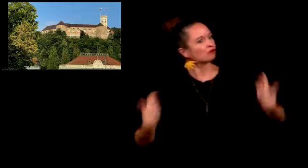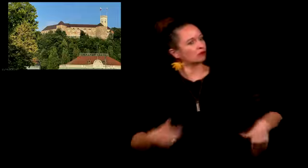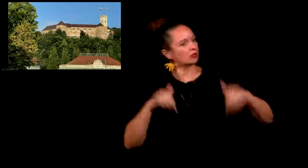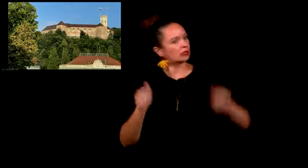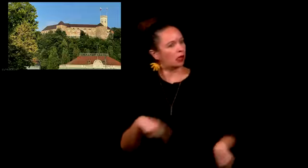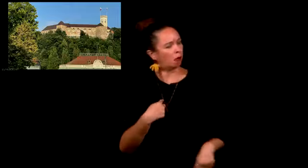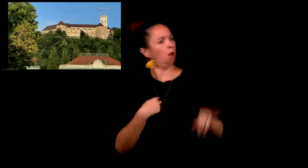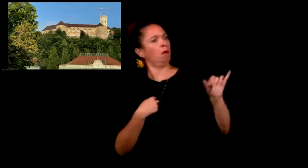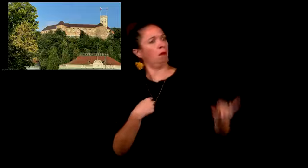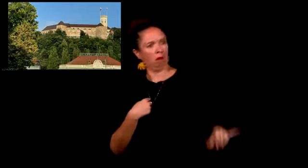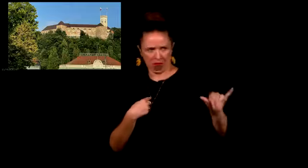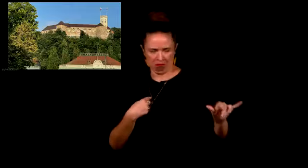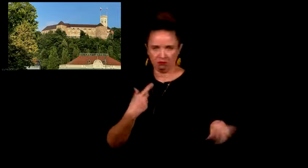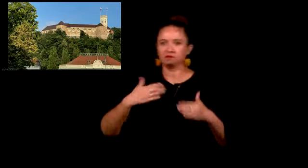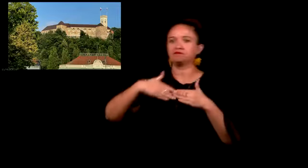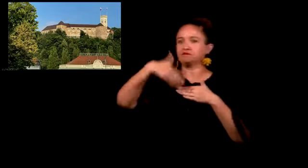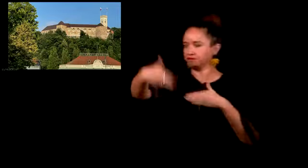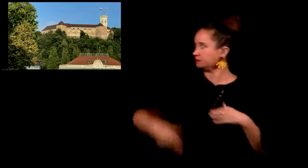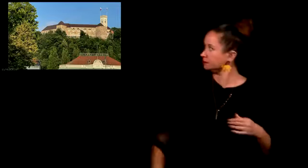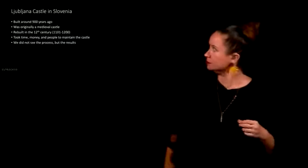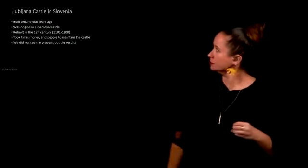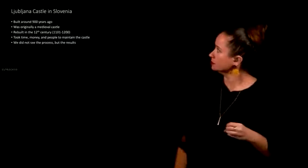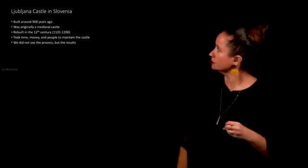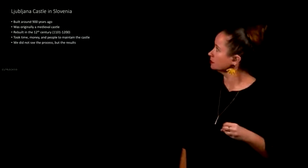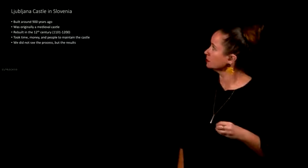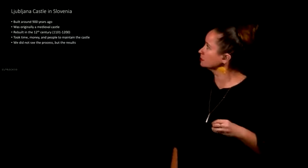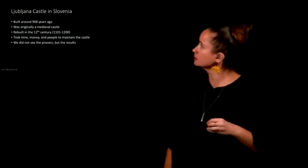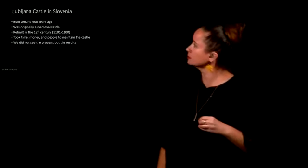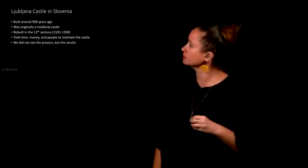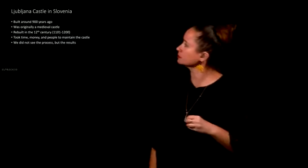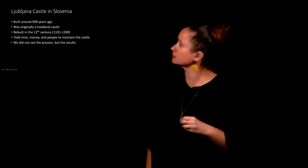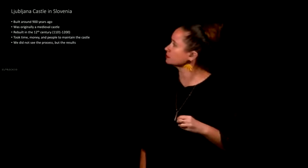enjoy the beauty of it and the result of it.